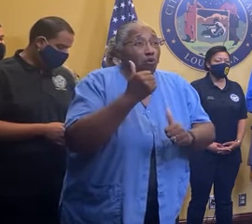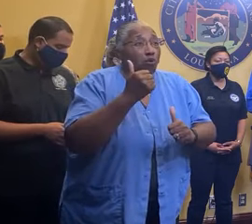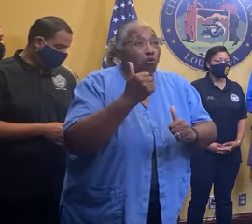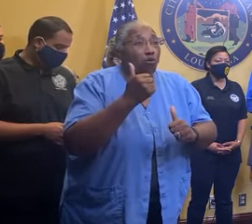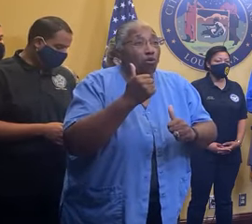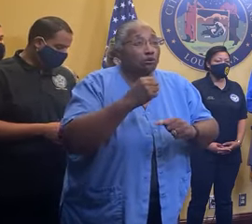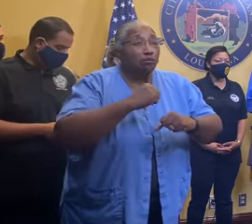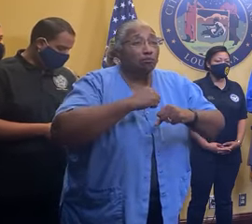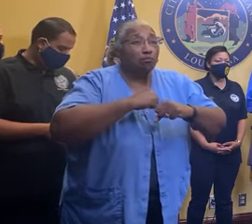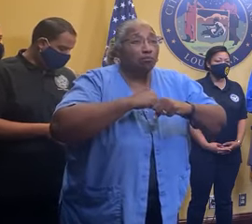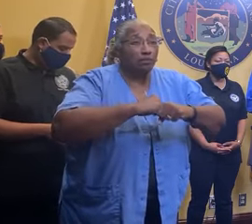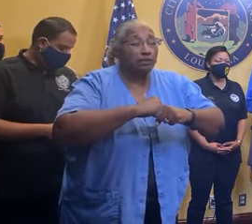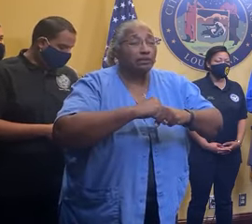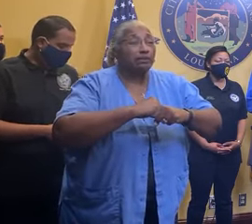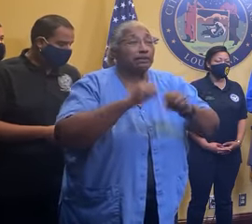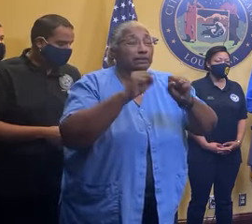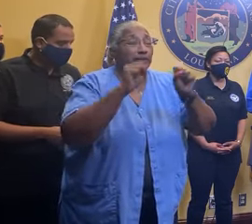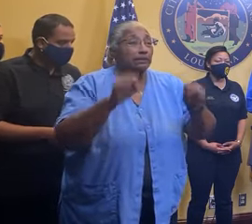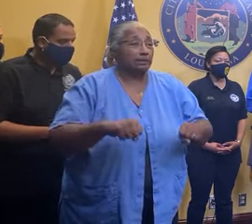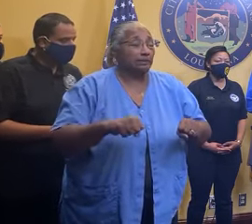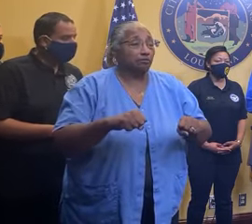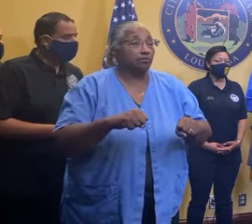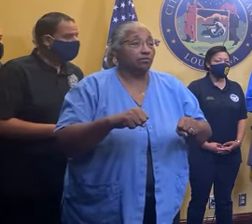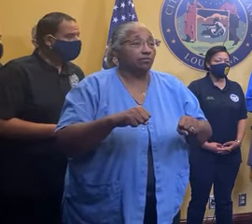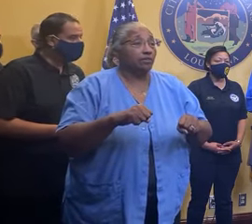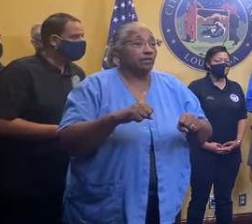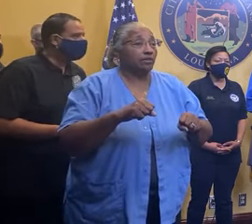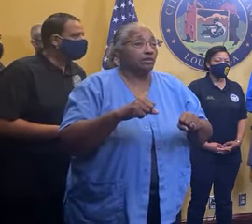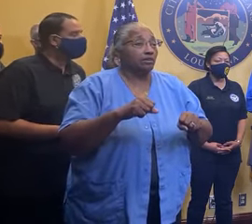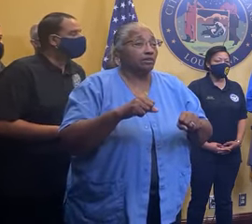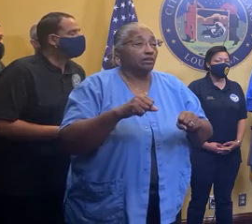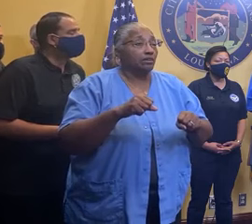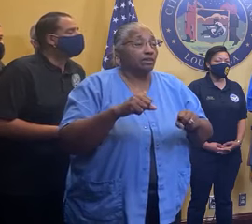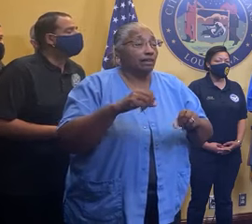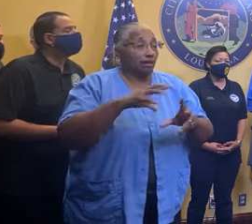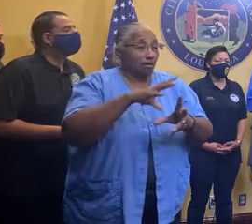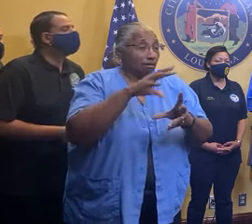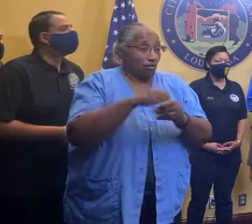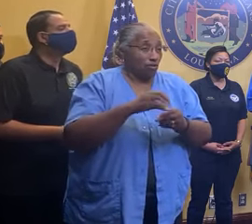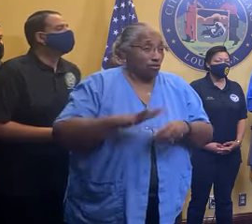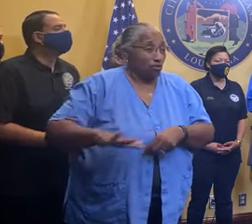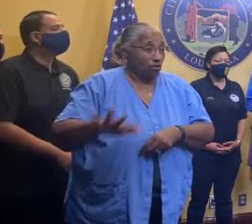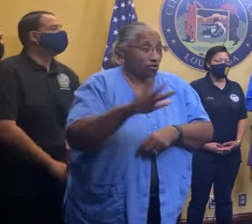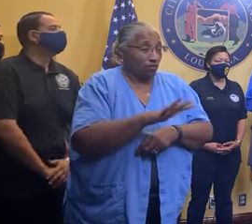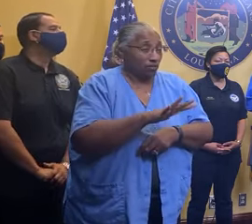protected system in the planet, it is certainly one of the top of them in the planet,